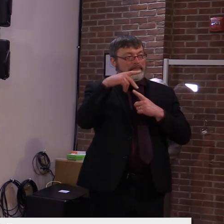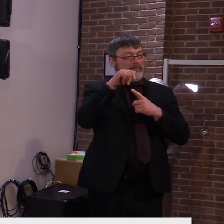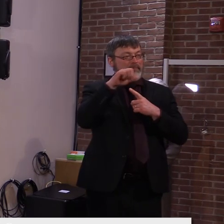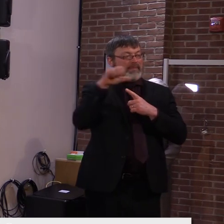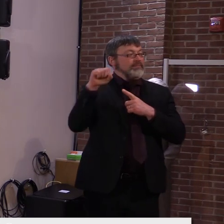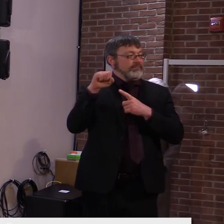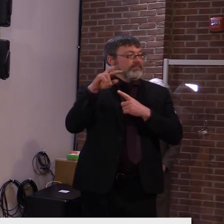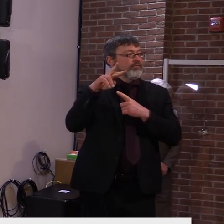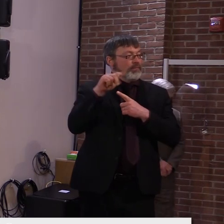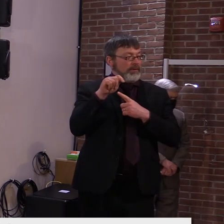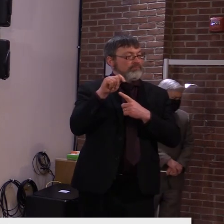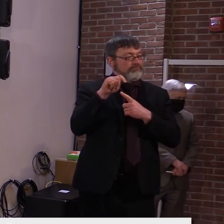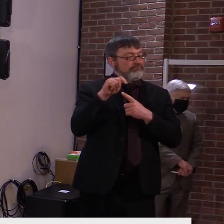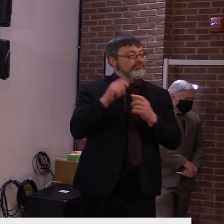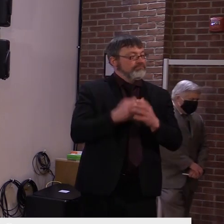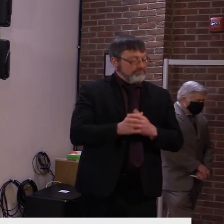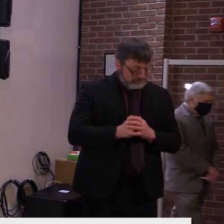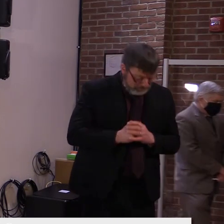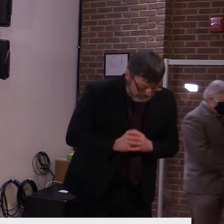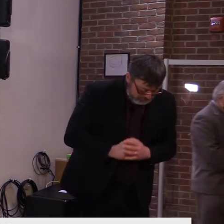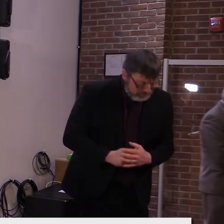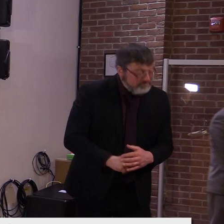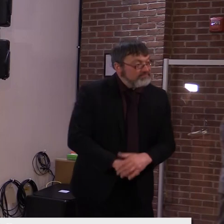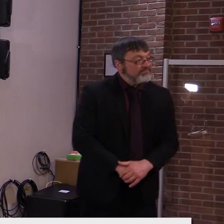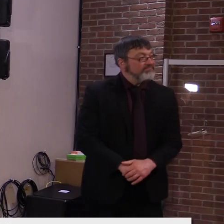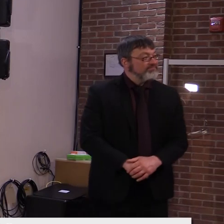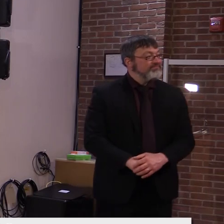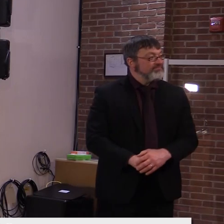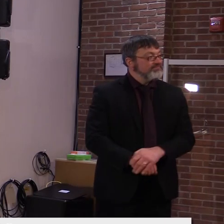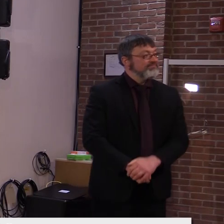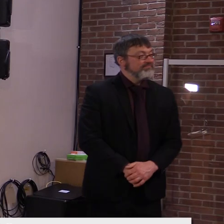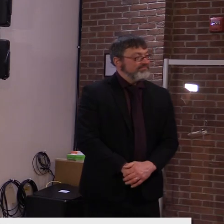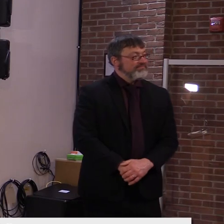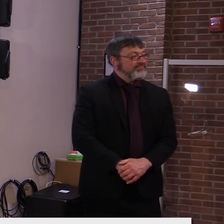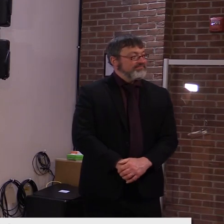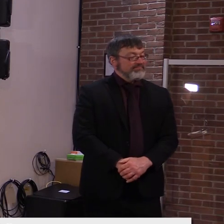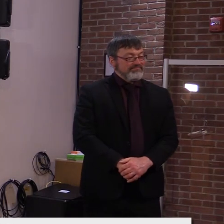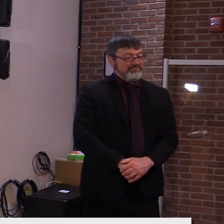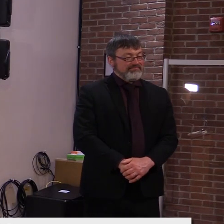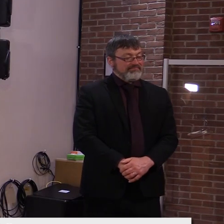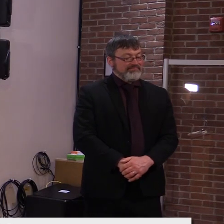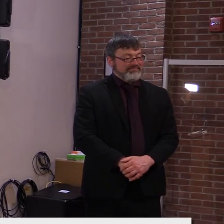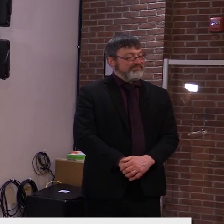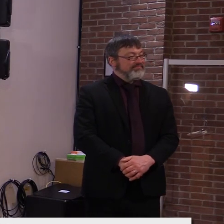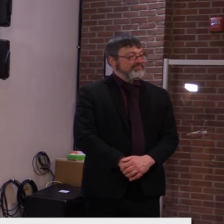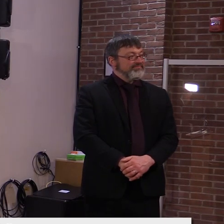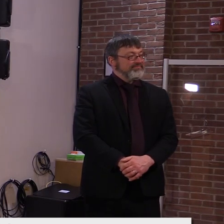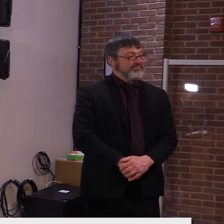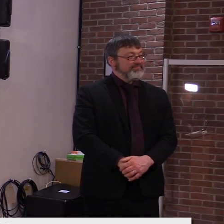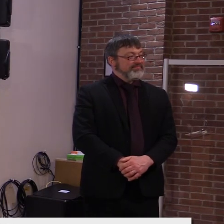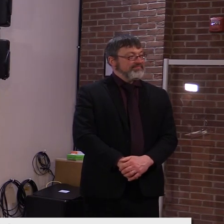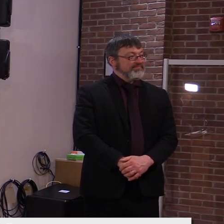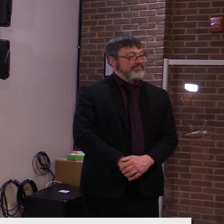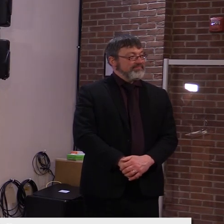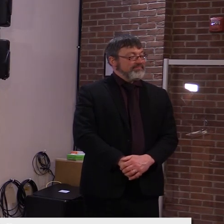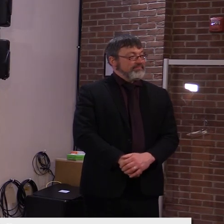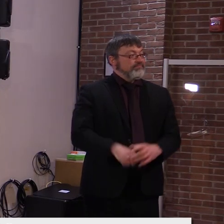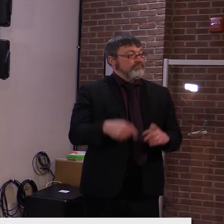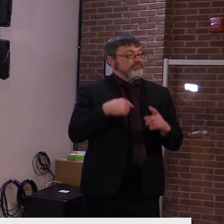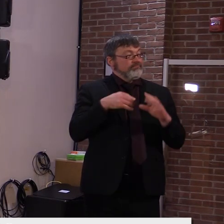Thanks very much. If I could go back to the pharmacies participating in the vaccination